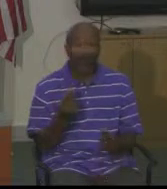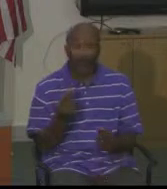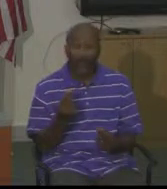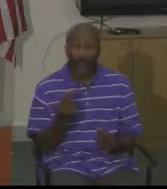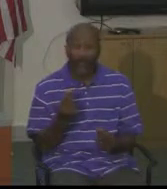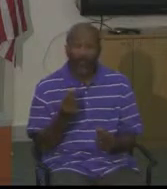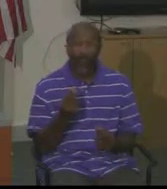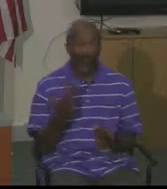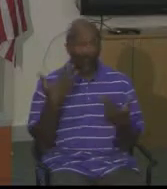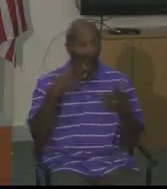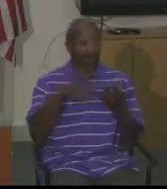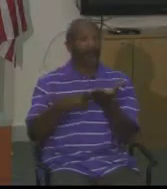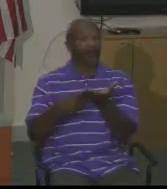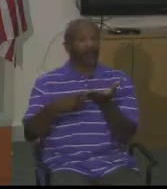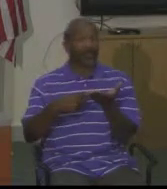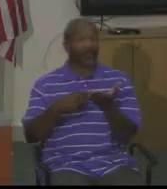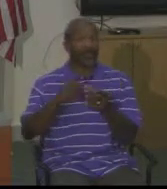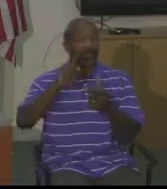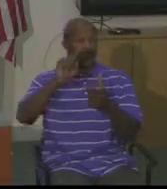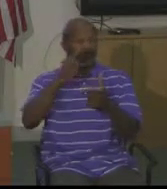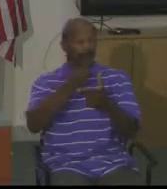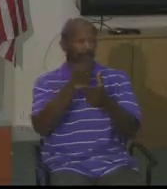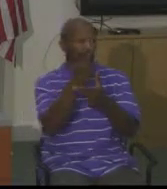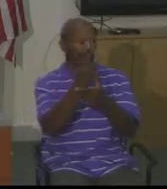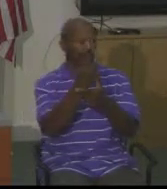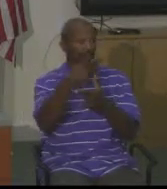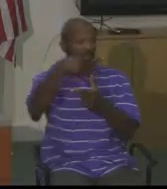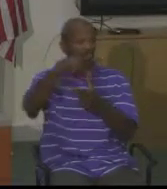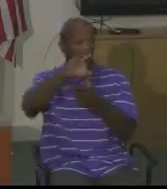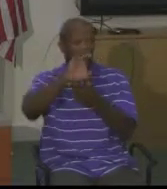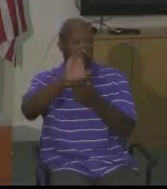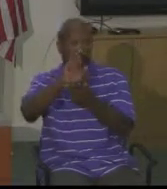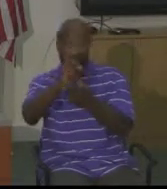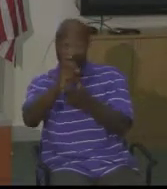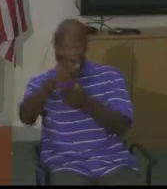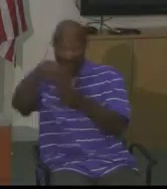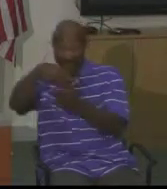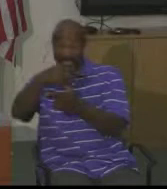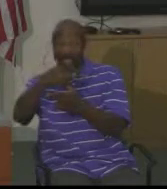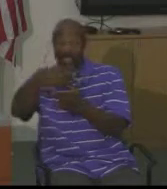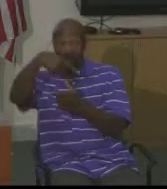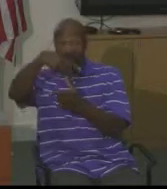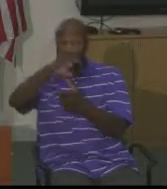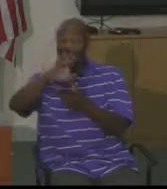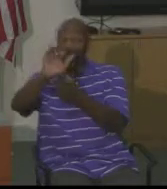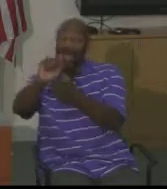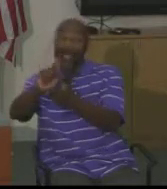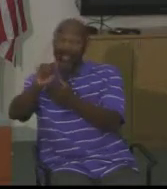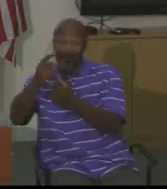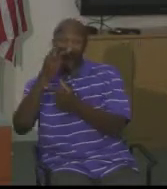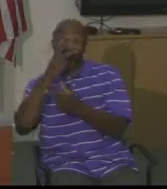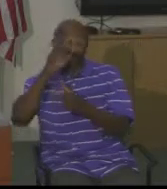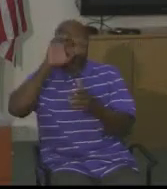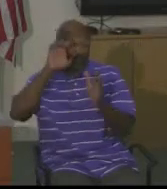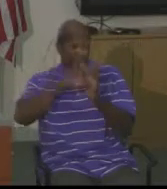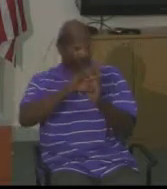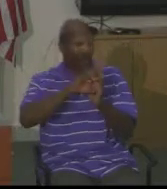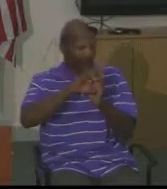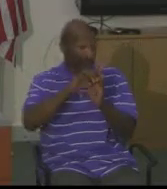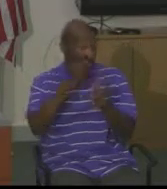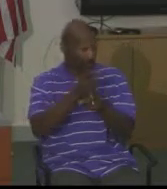We already talked originally about the first two, the PCXT and the PCAT. You saw pictures of